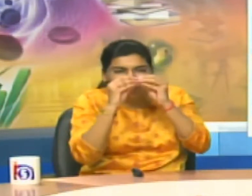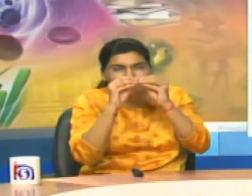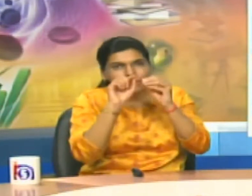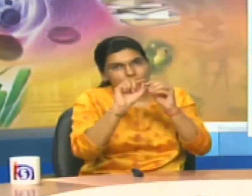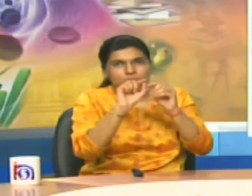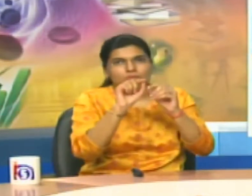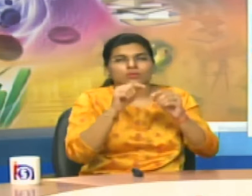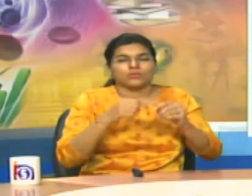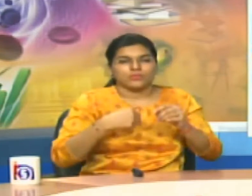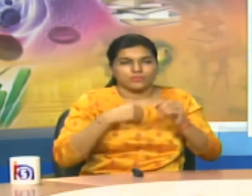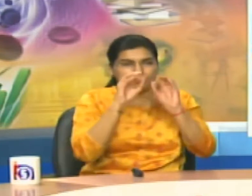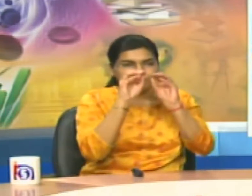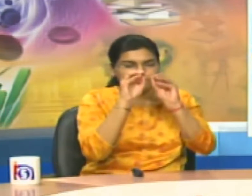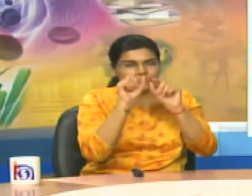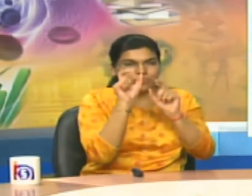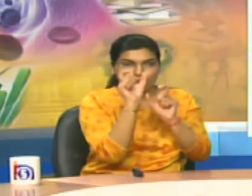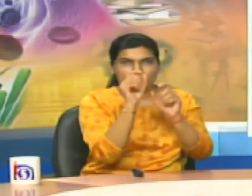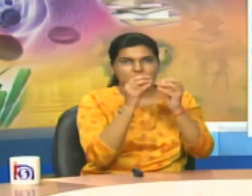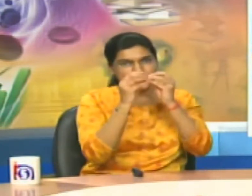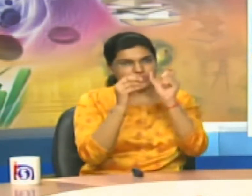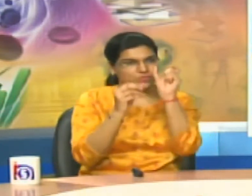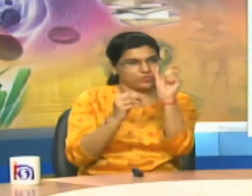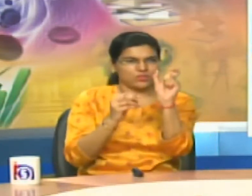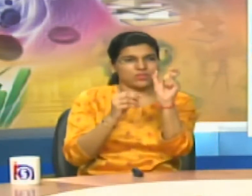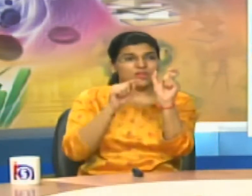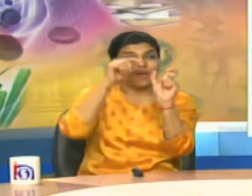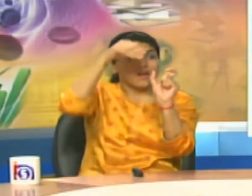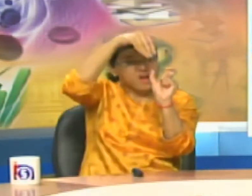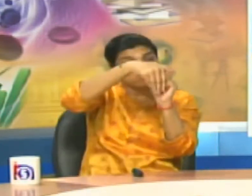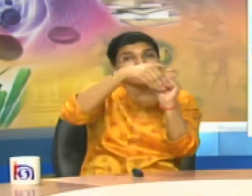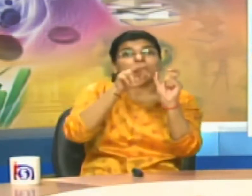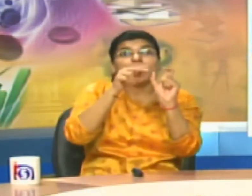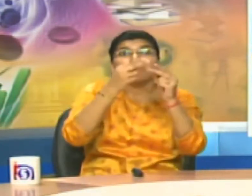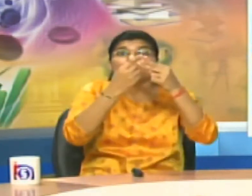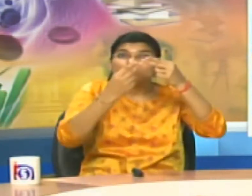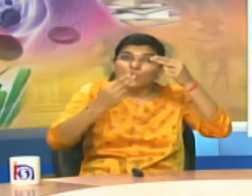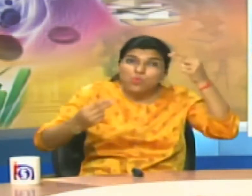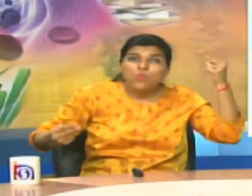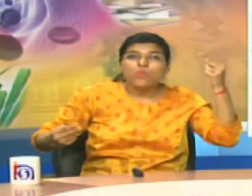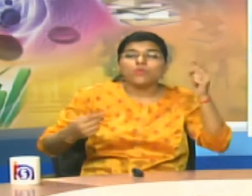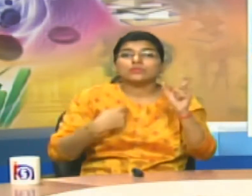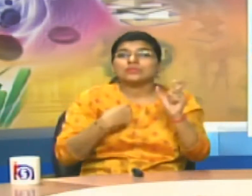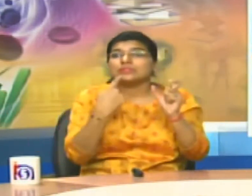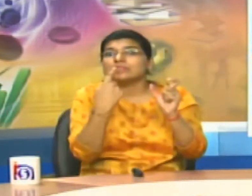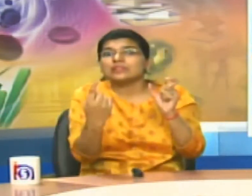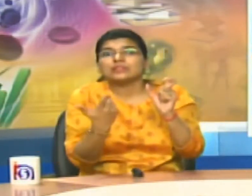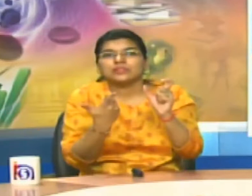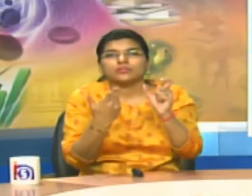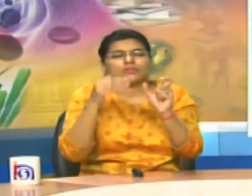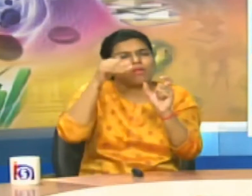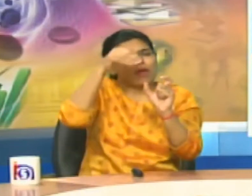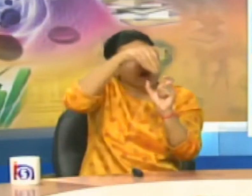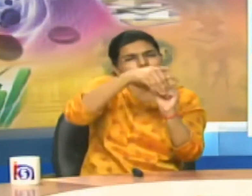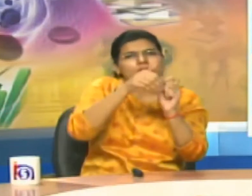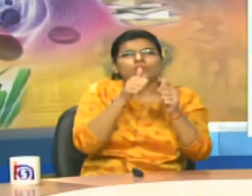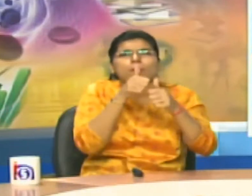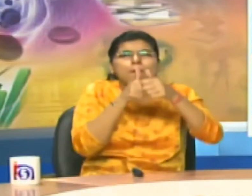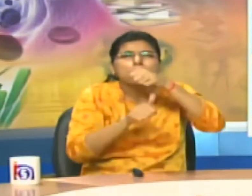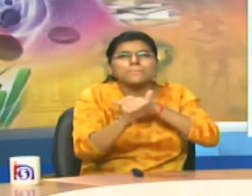And also if you want to put any password or any secret word there, that also you can put